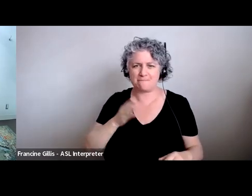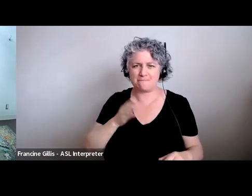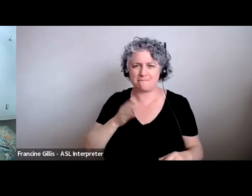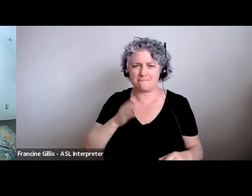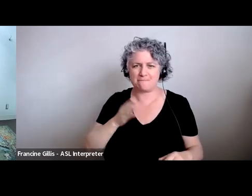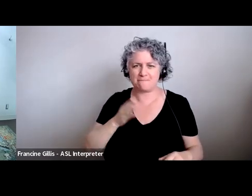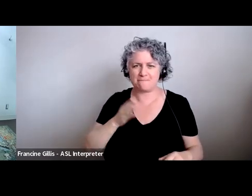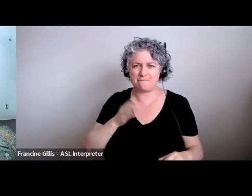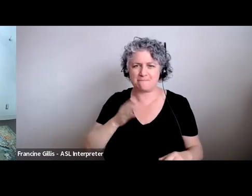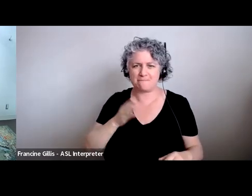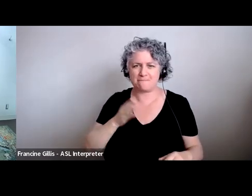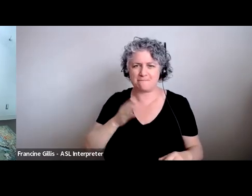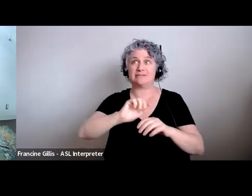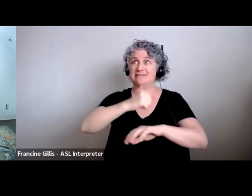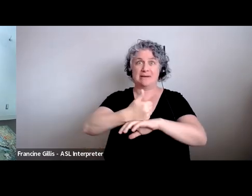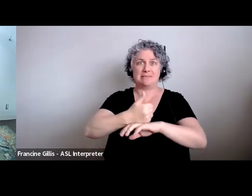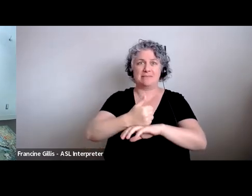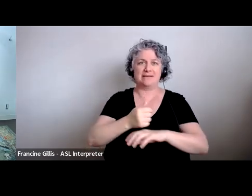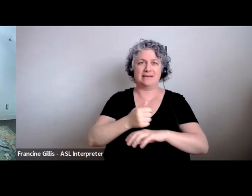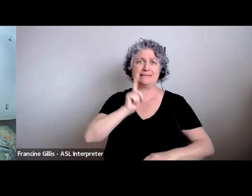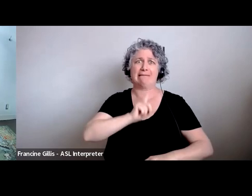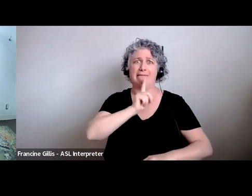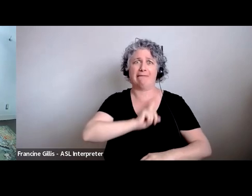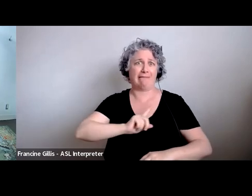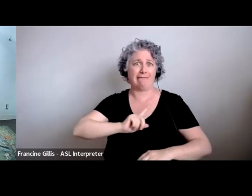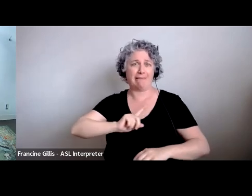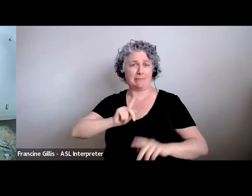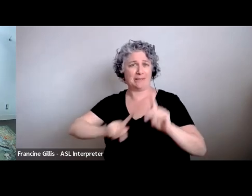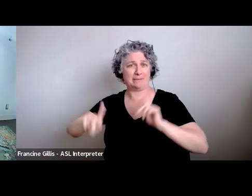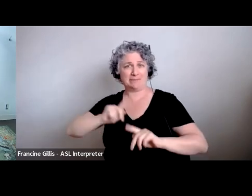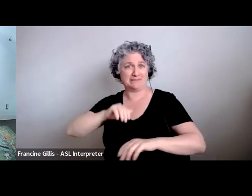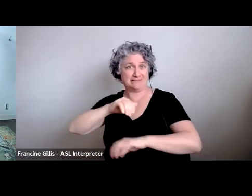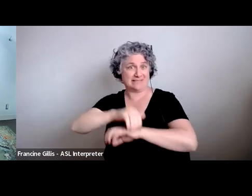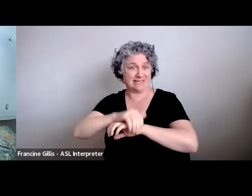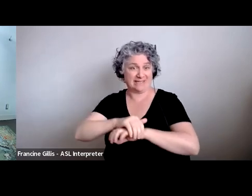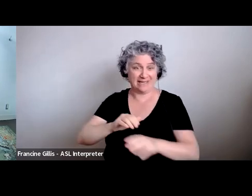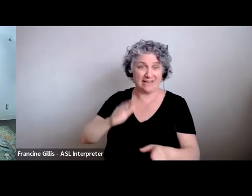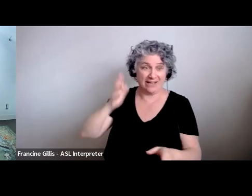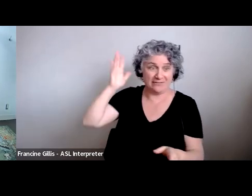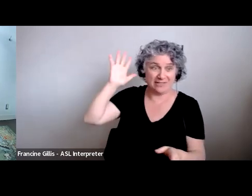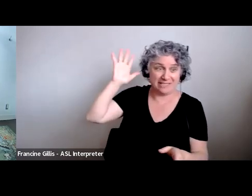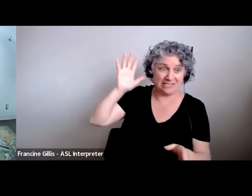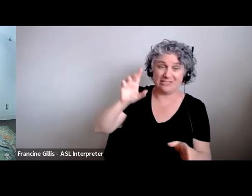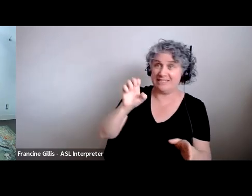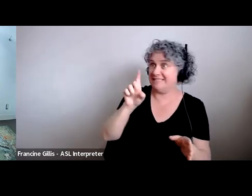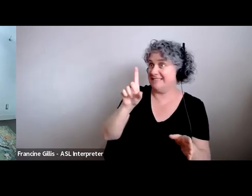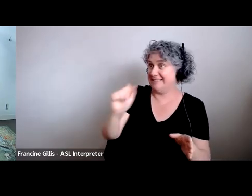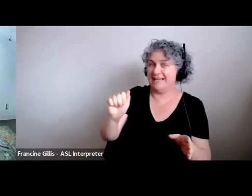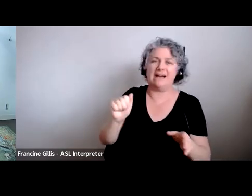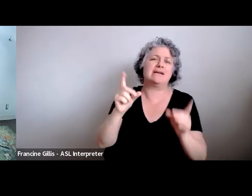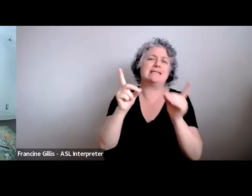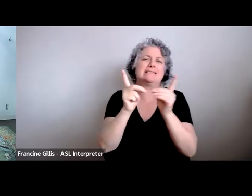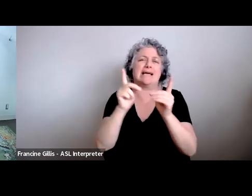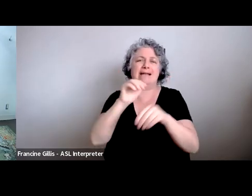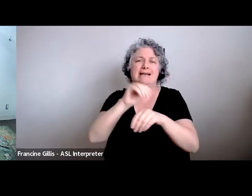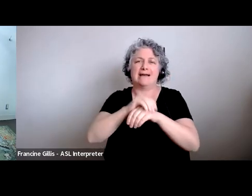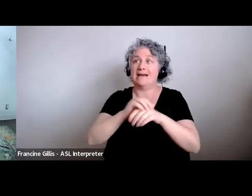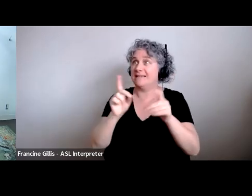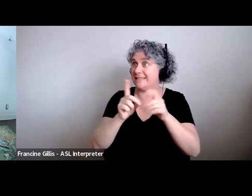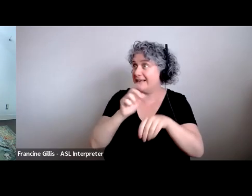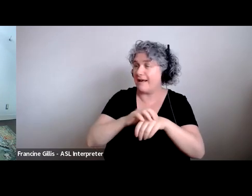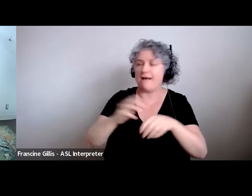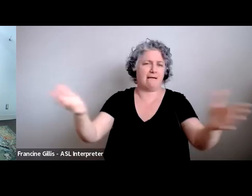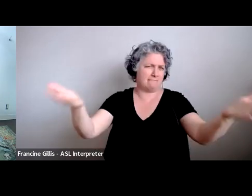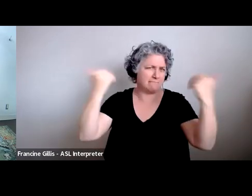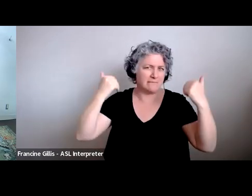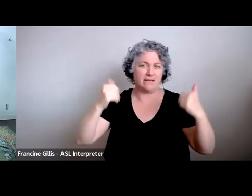night. We did. Oh, you did that already. Well, we Okay. got a date night. We have a date night going. The singles night, you'll get